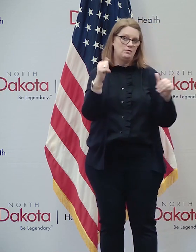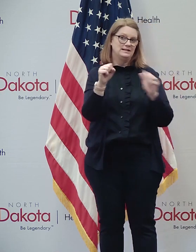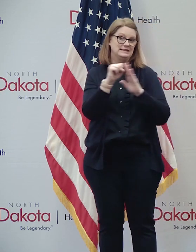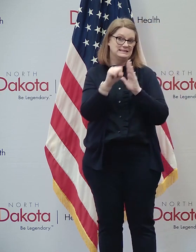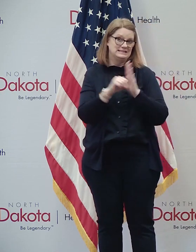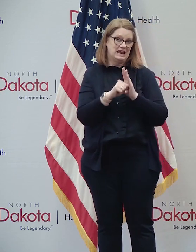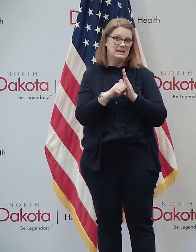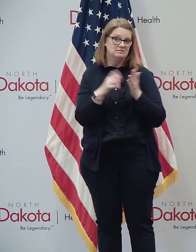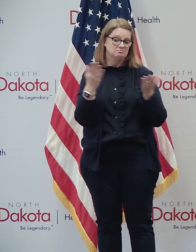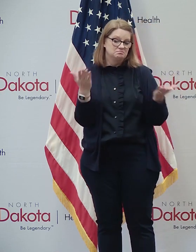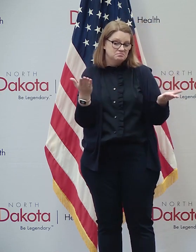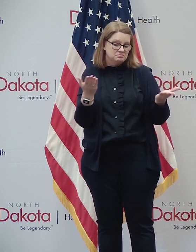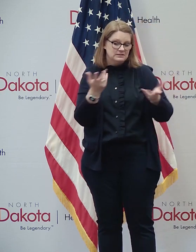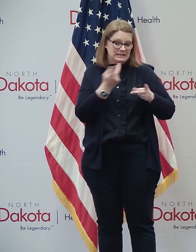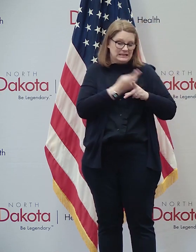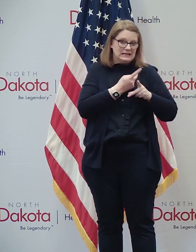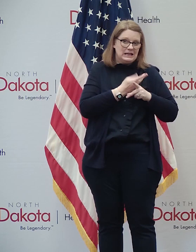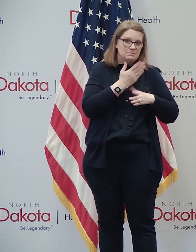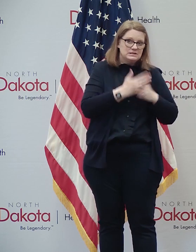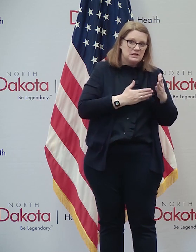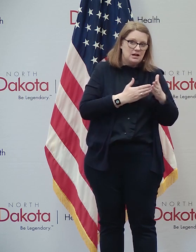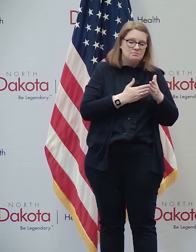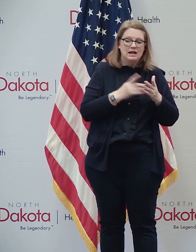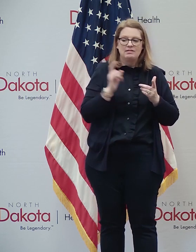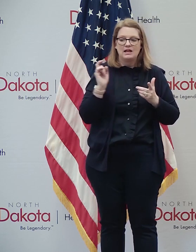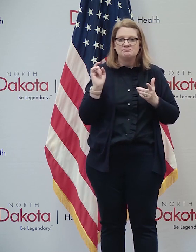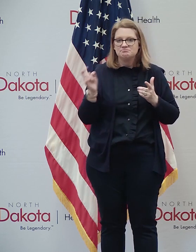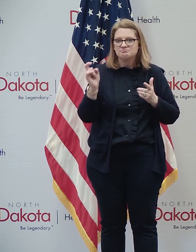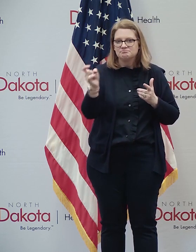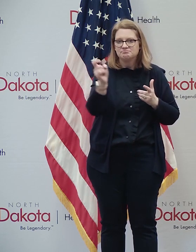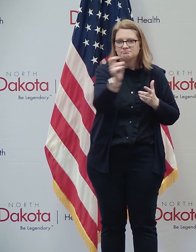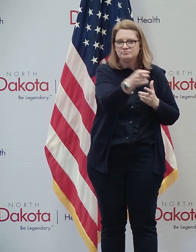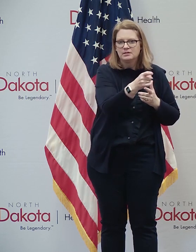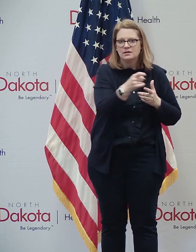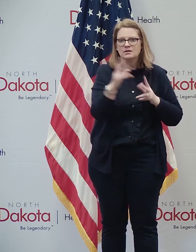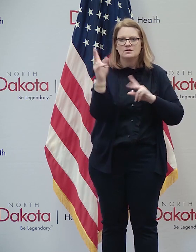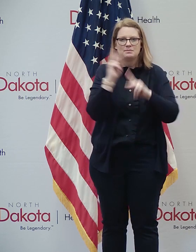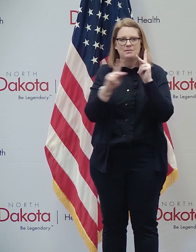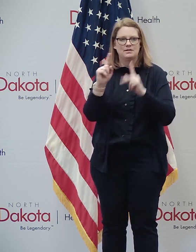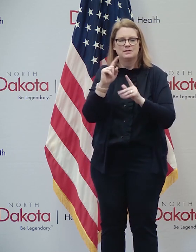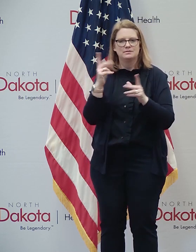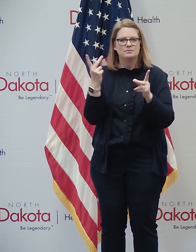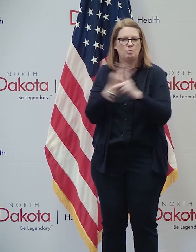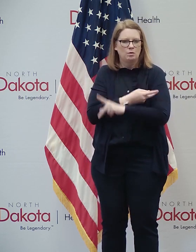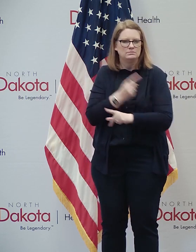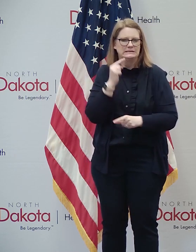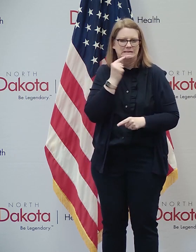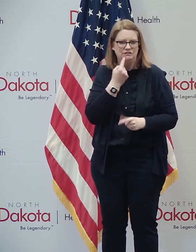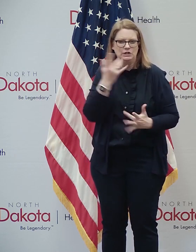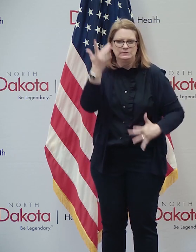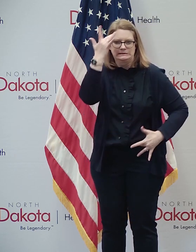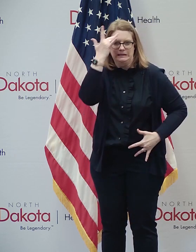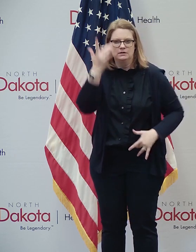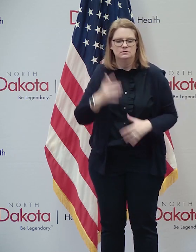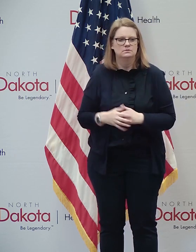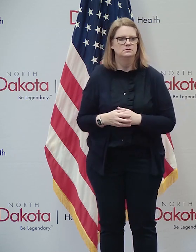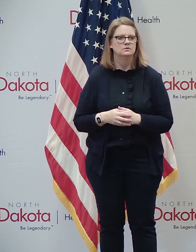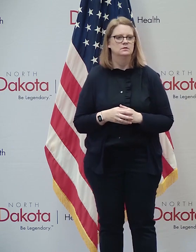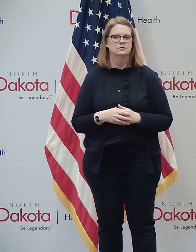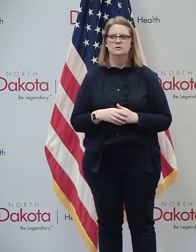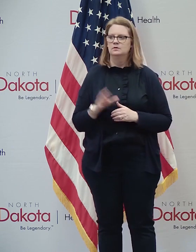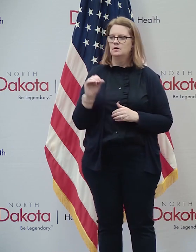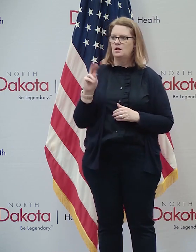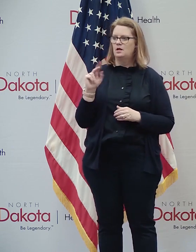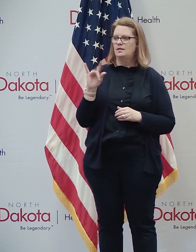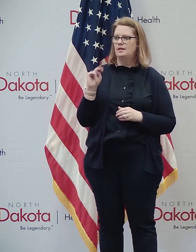be working with medical providers to see if that could go to the people that are most critically ill, because that's where it works best.